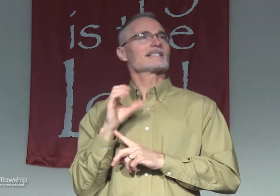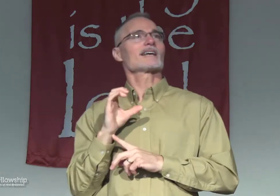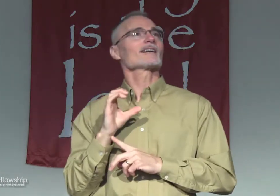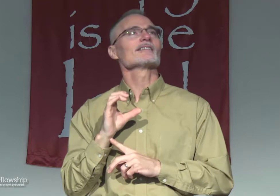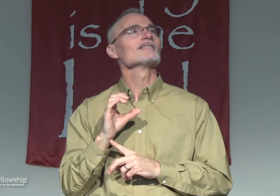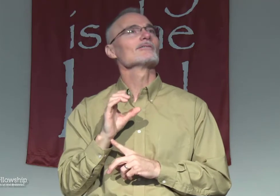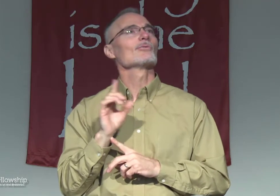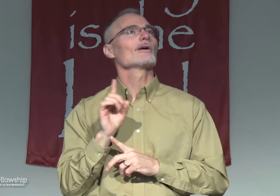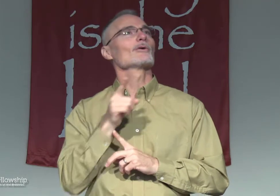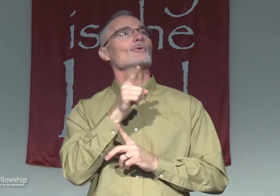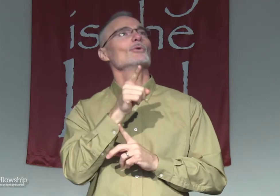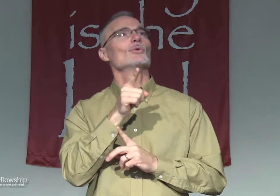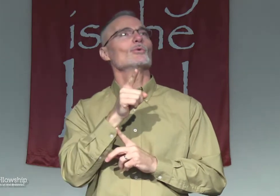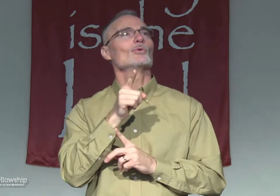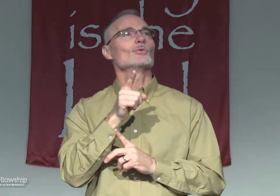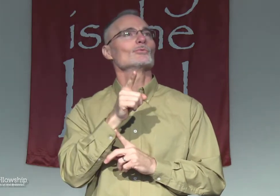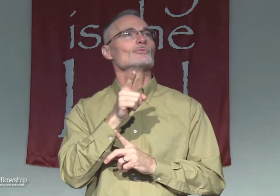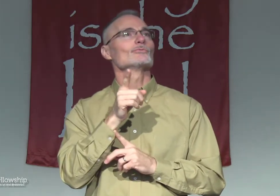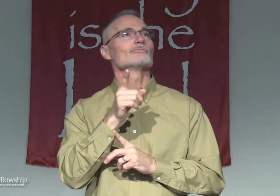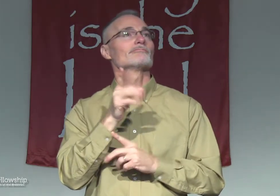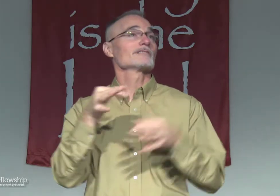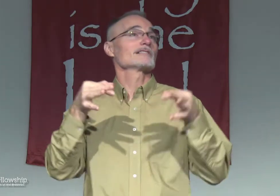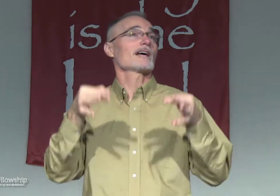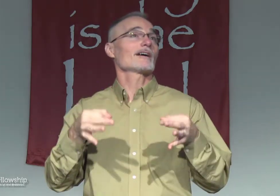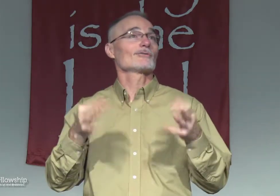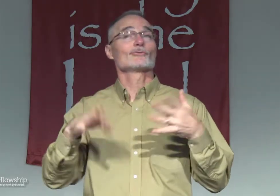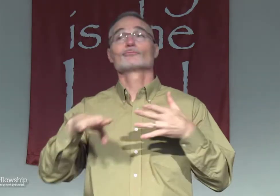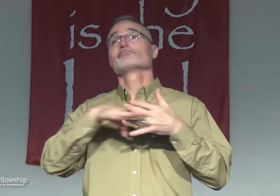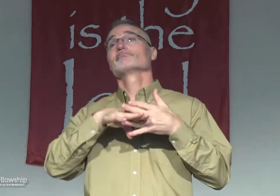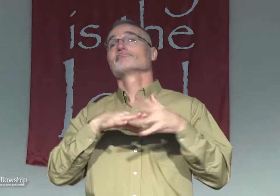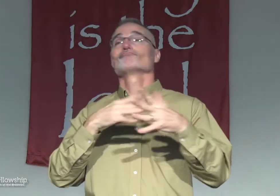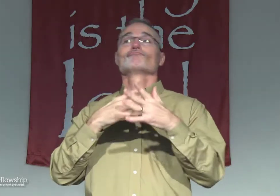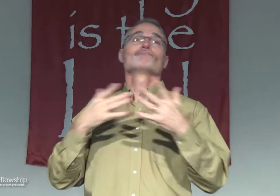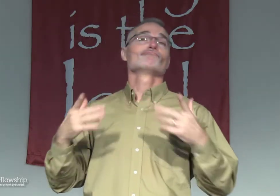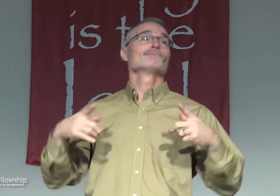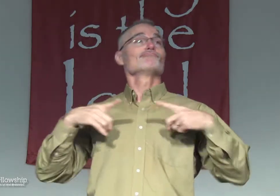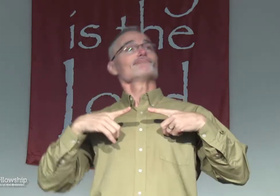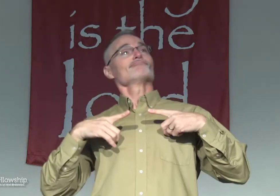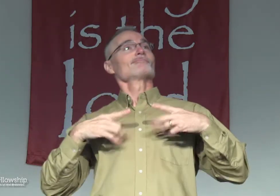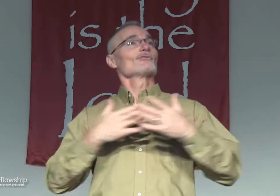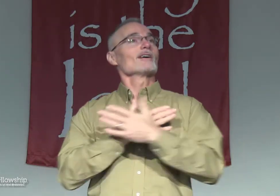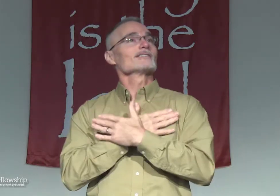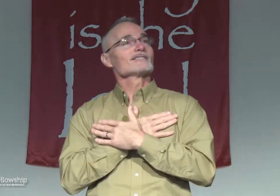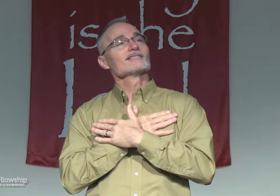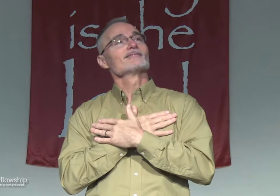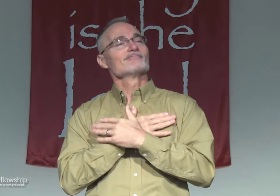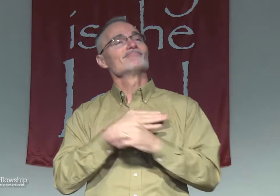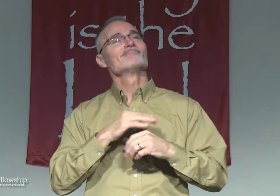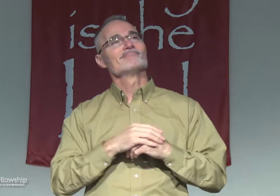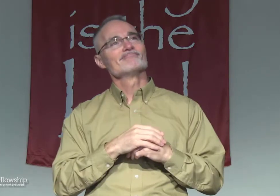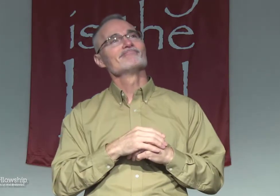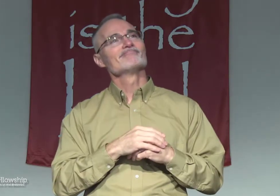scriptures. There is never one moment or one second where you take a break, where you take a